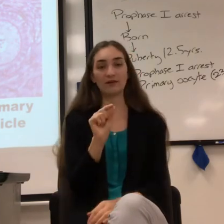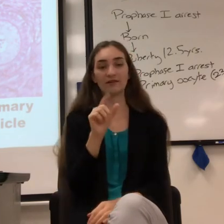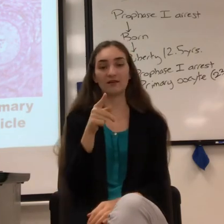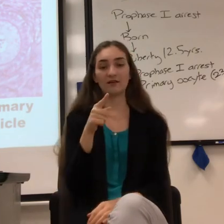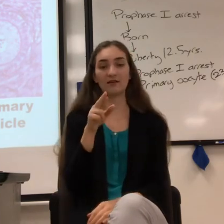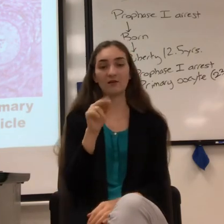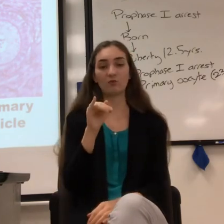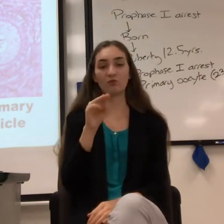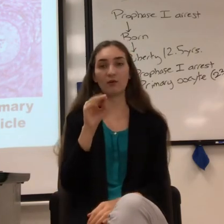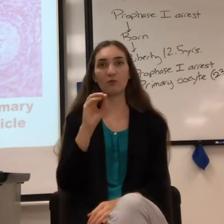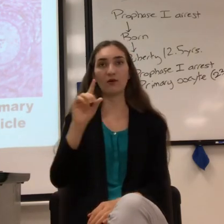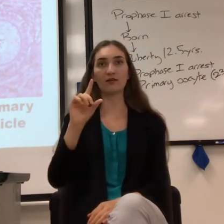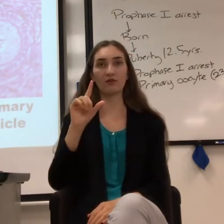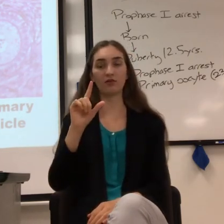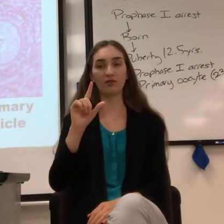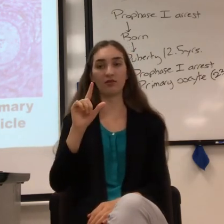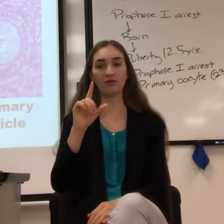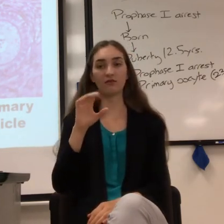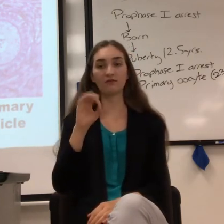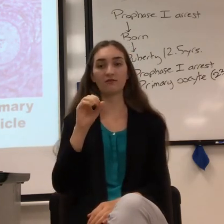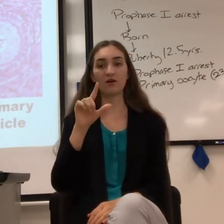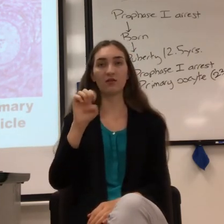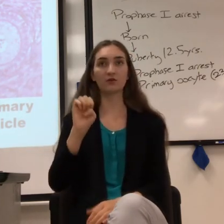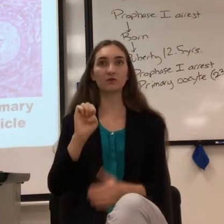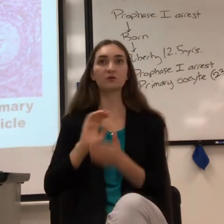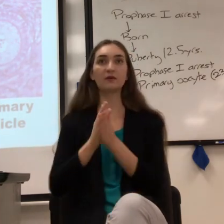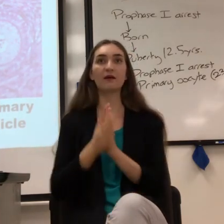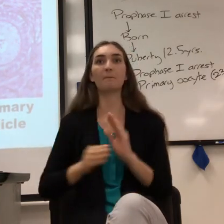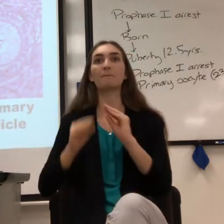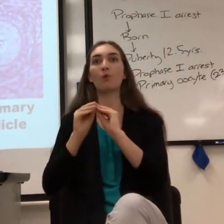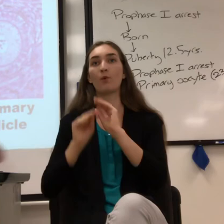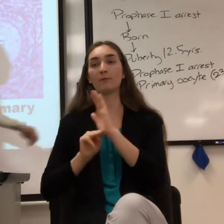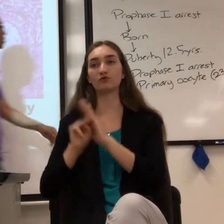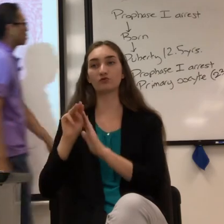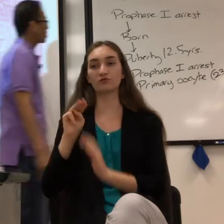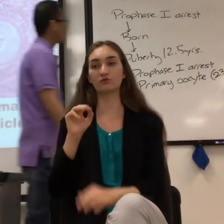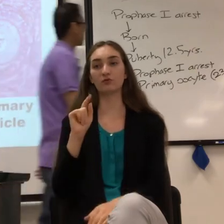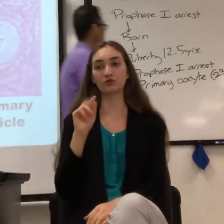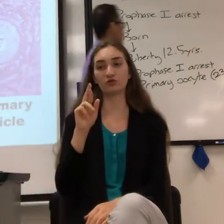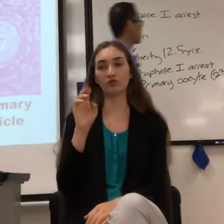to undergo further maturation. So we just listed on the board.